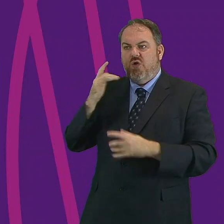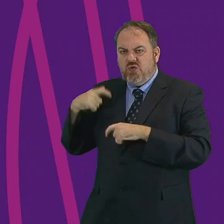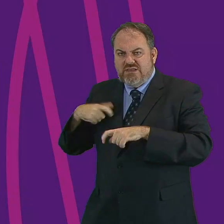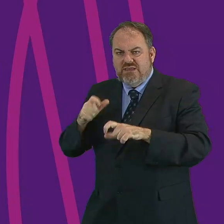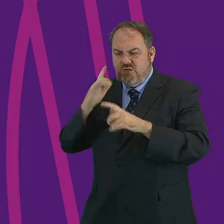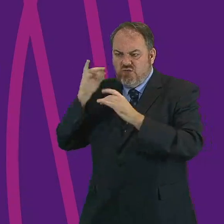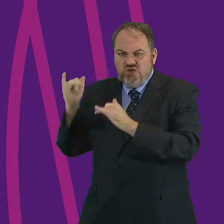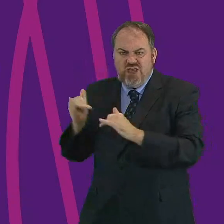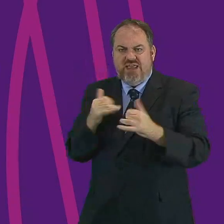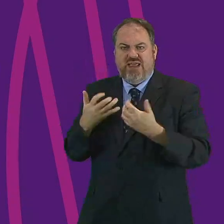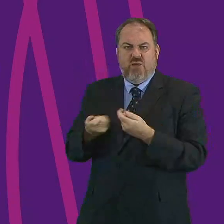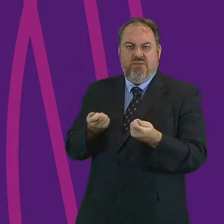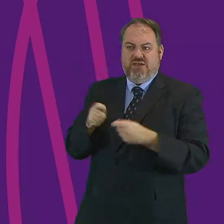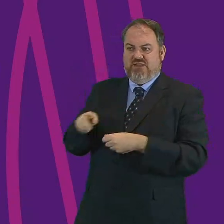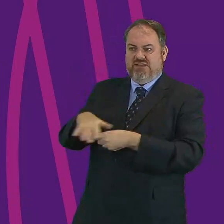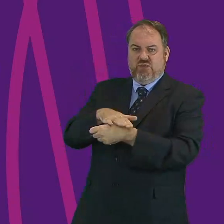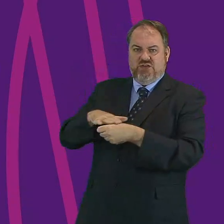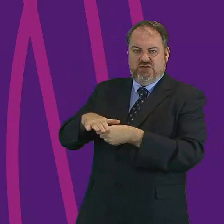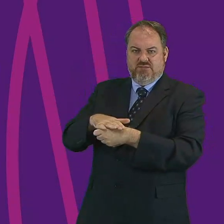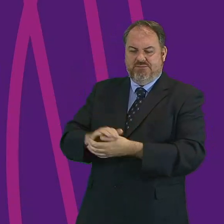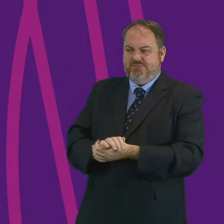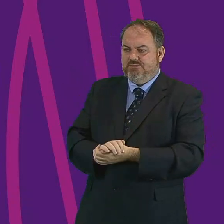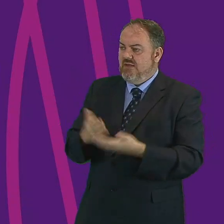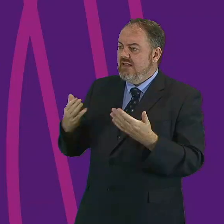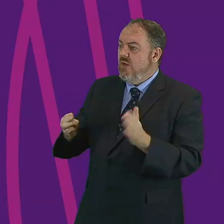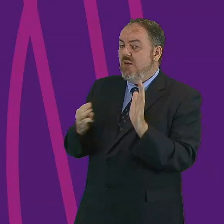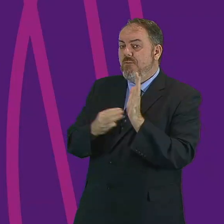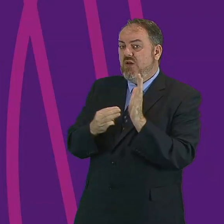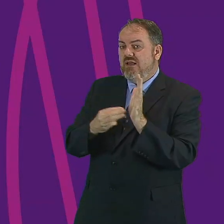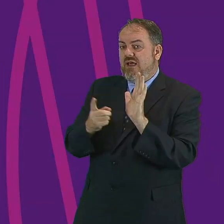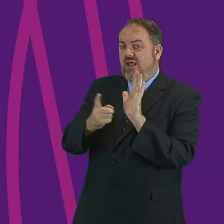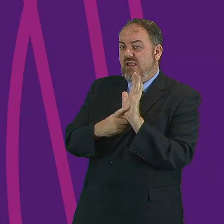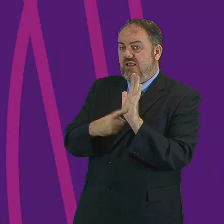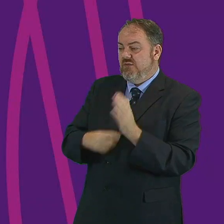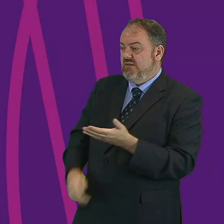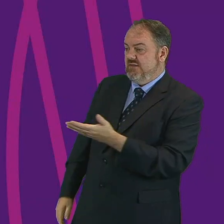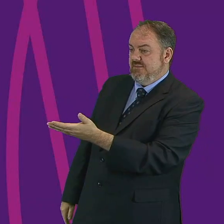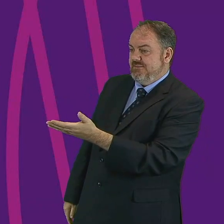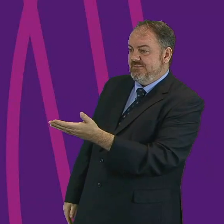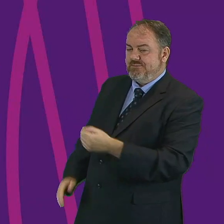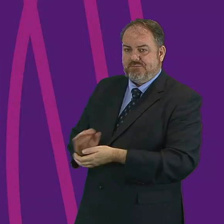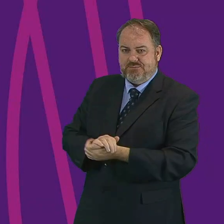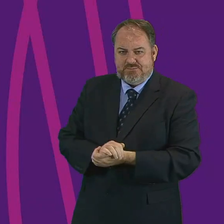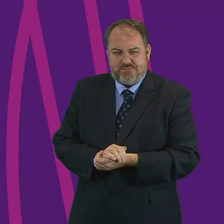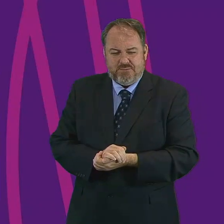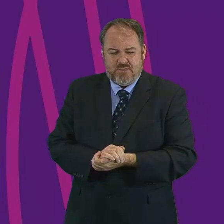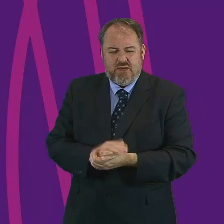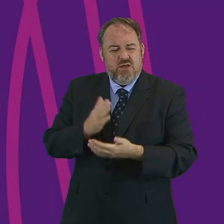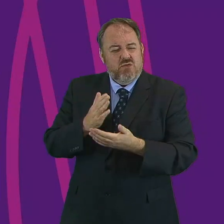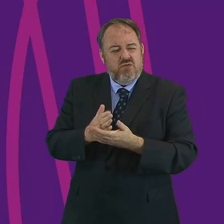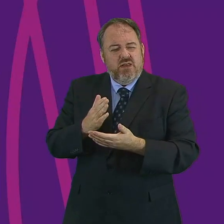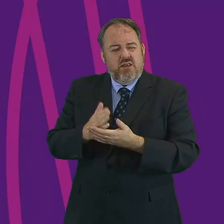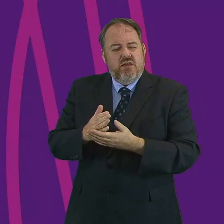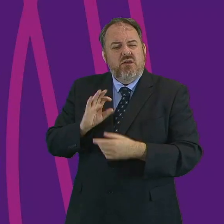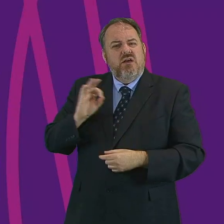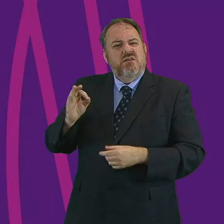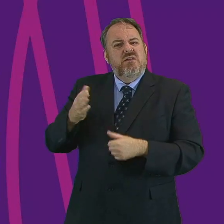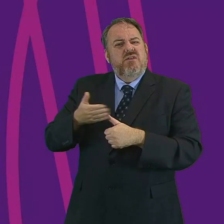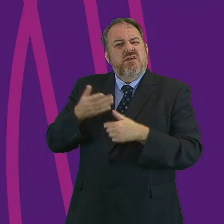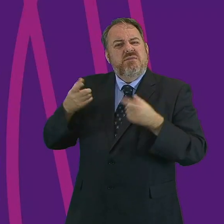people's health, and frankly, they're a danger to life. And Police Scotland responded to 405 house